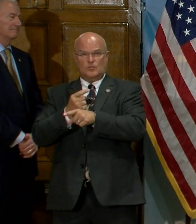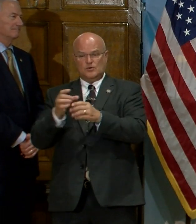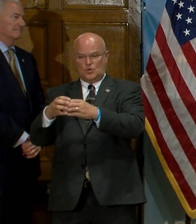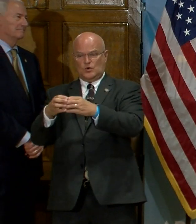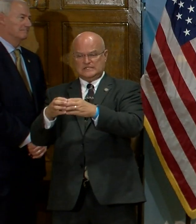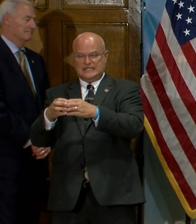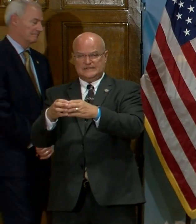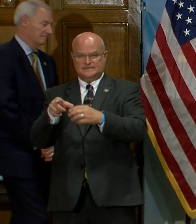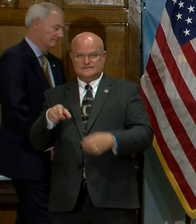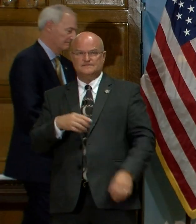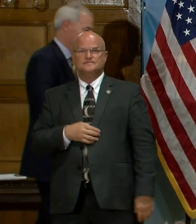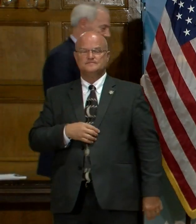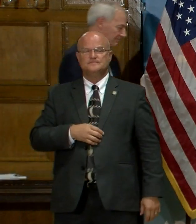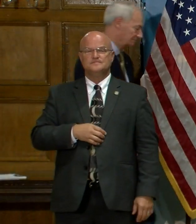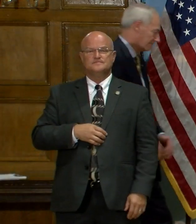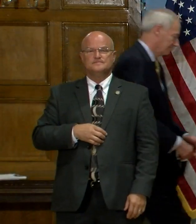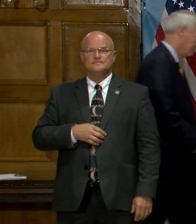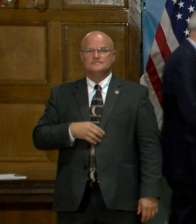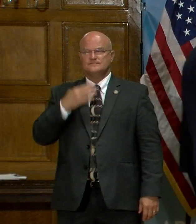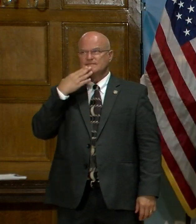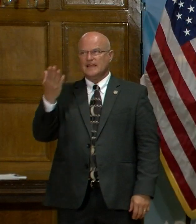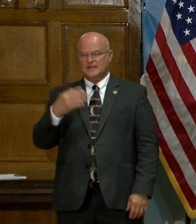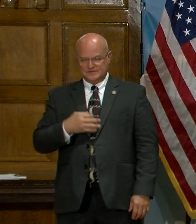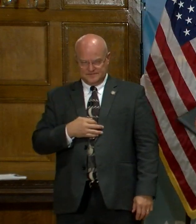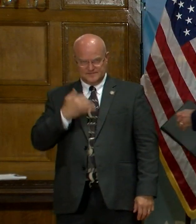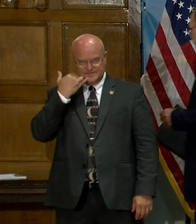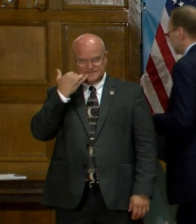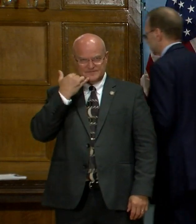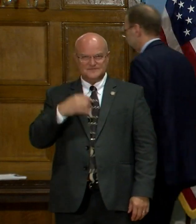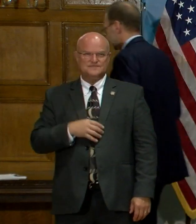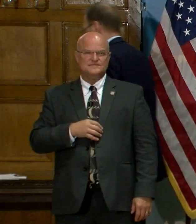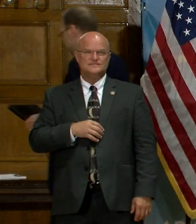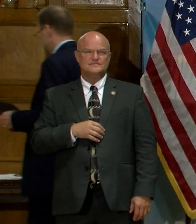to quarantine them. Thank you.